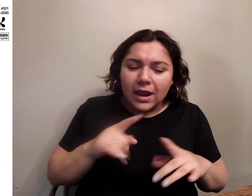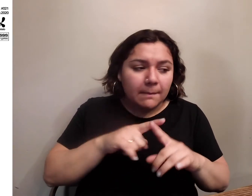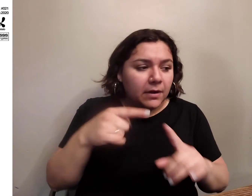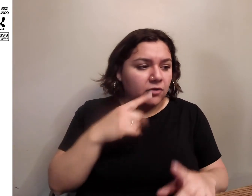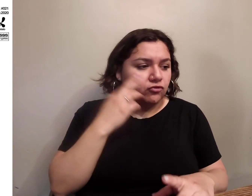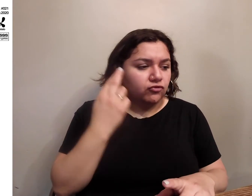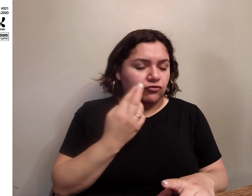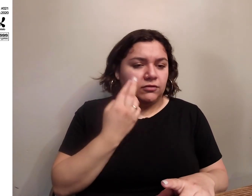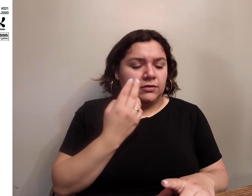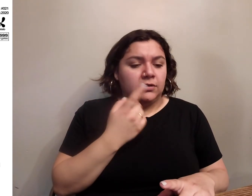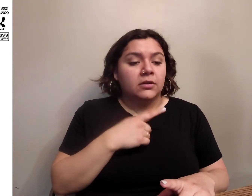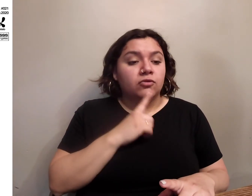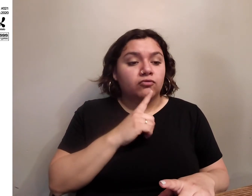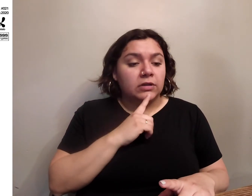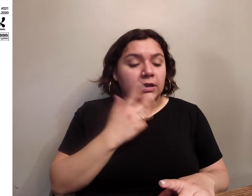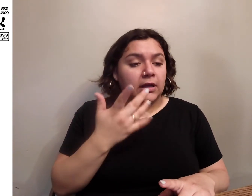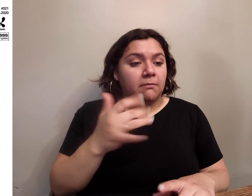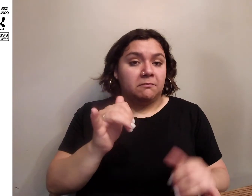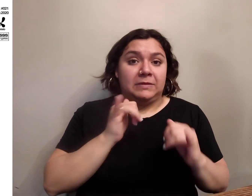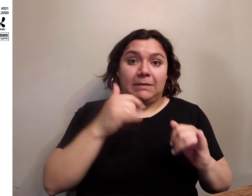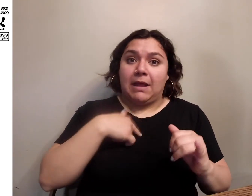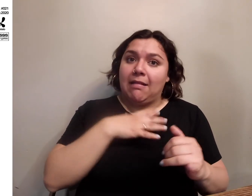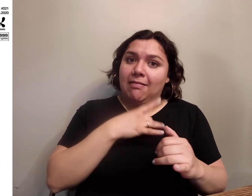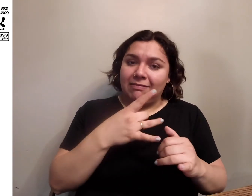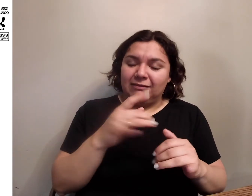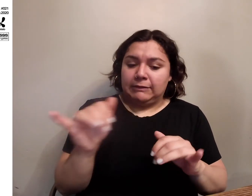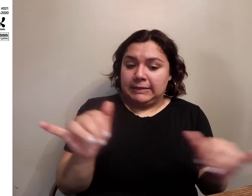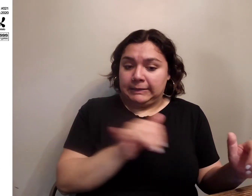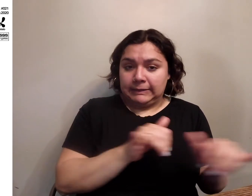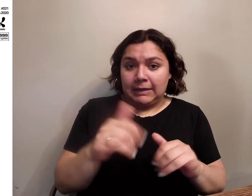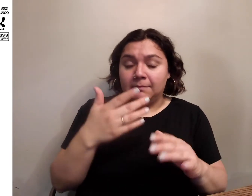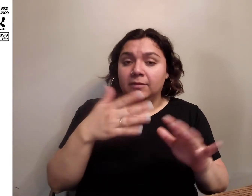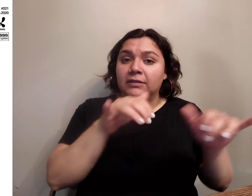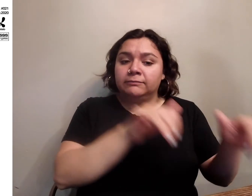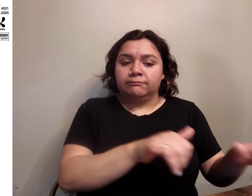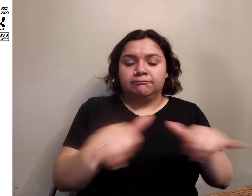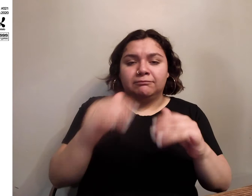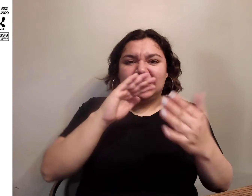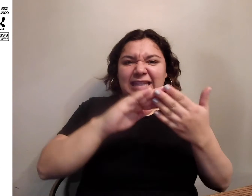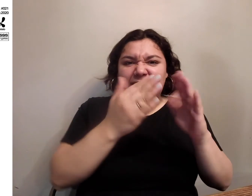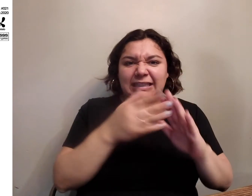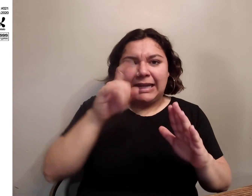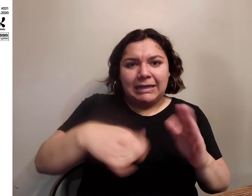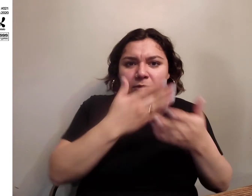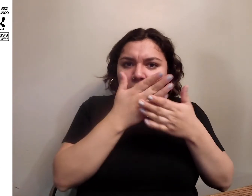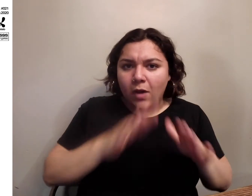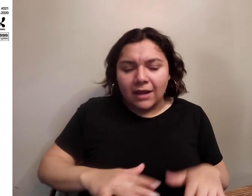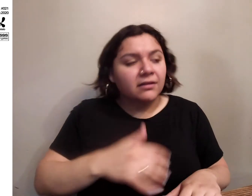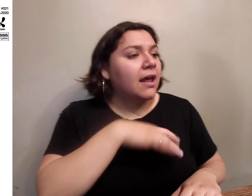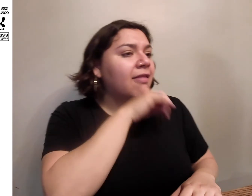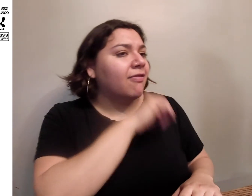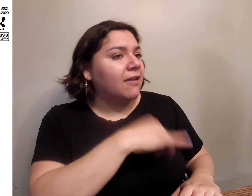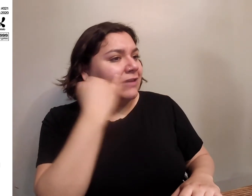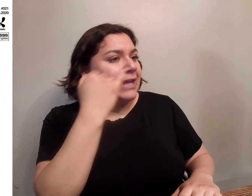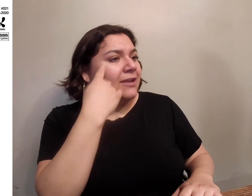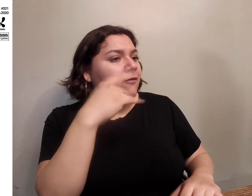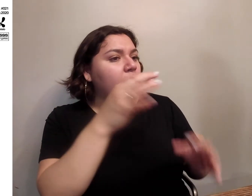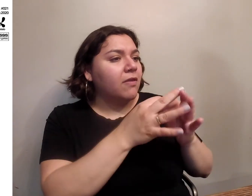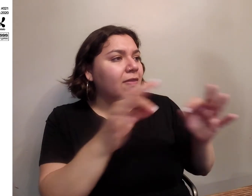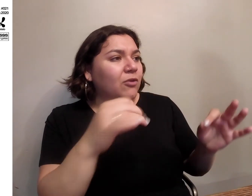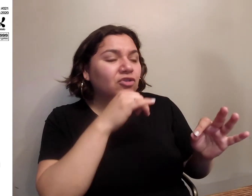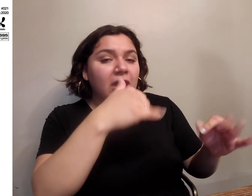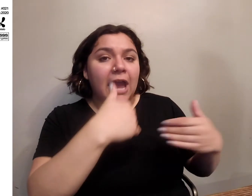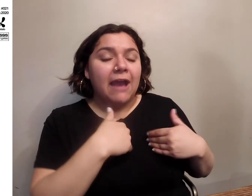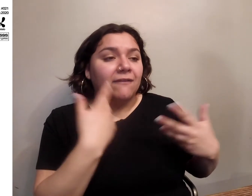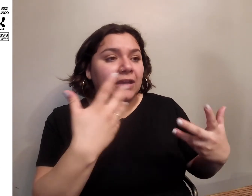really found that I too, like the city, need to be quiet now. I love the notion of the language not